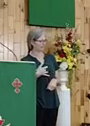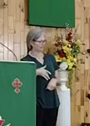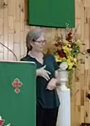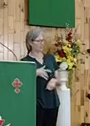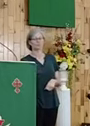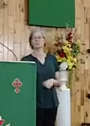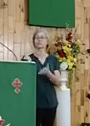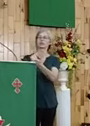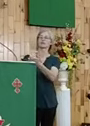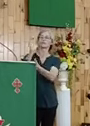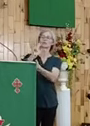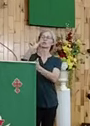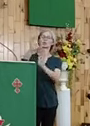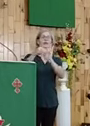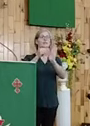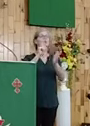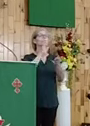The Gospel of the Lord.